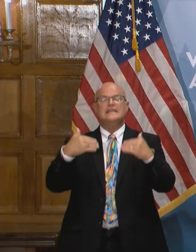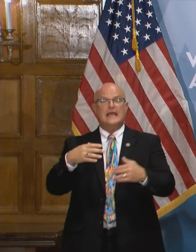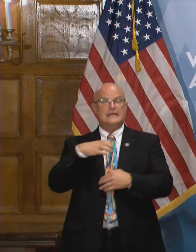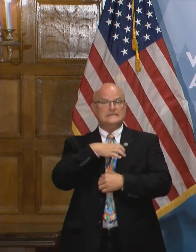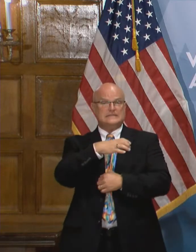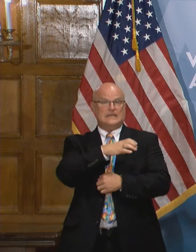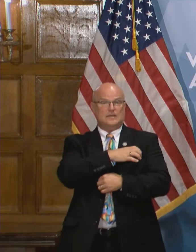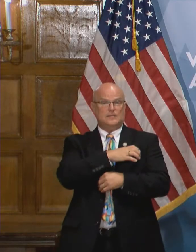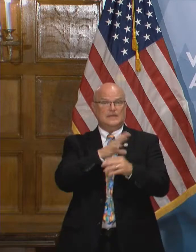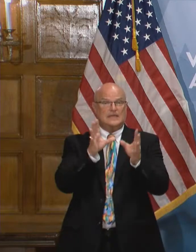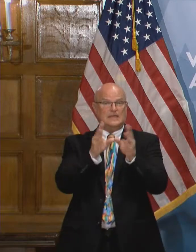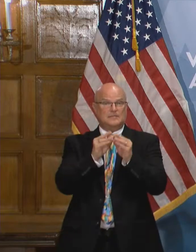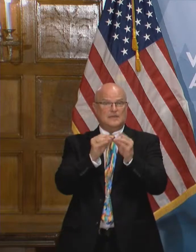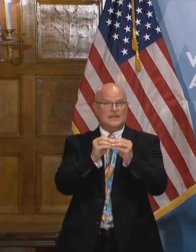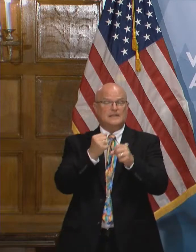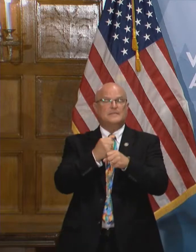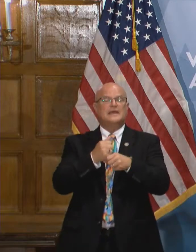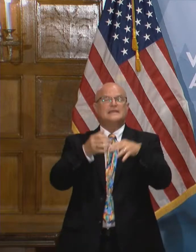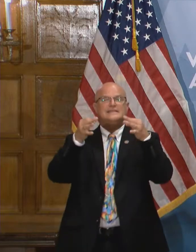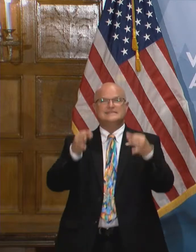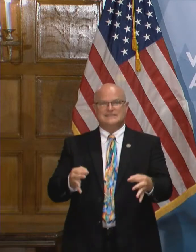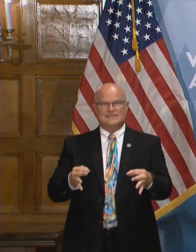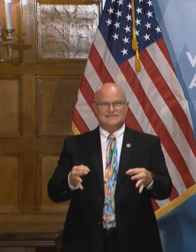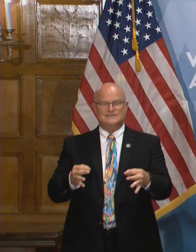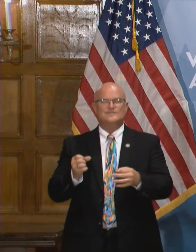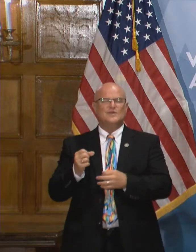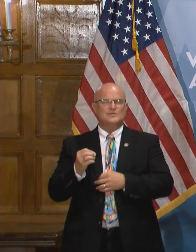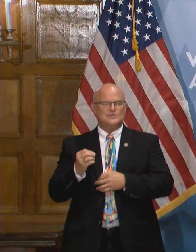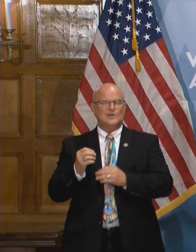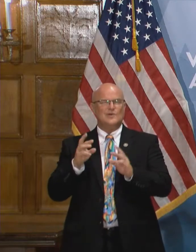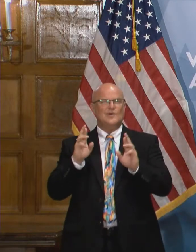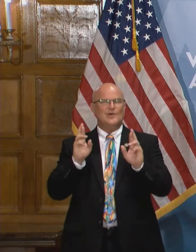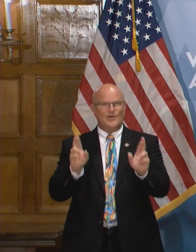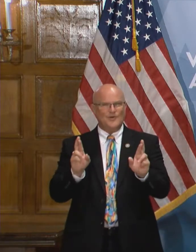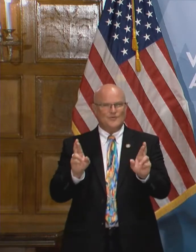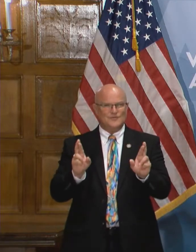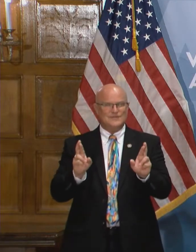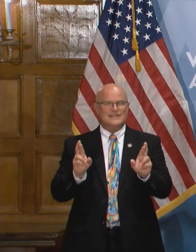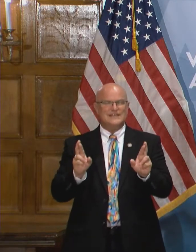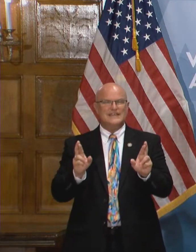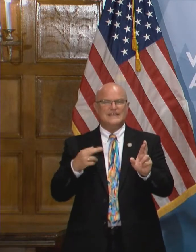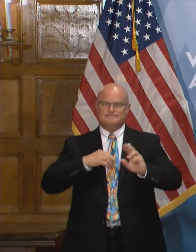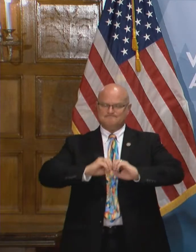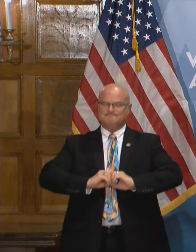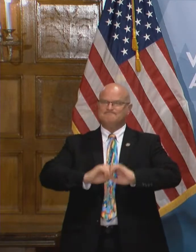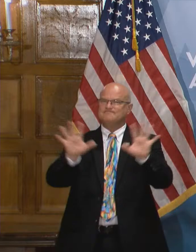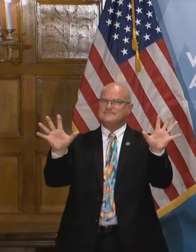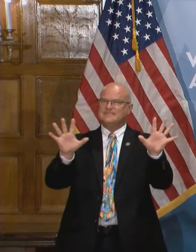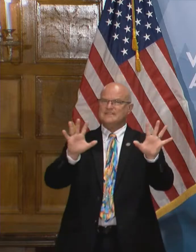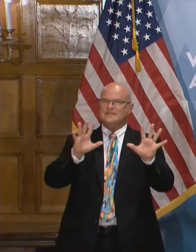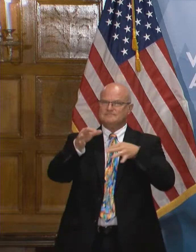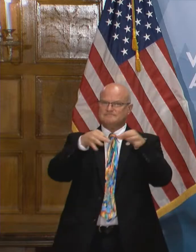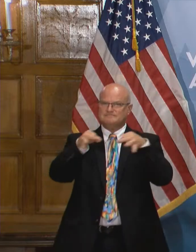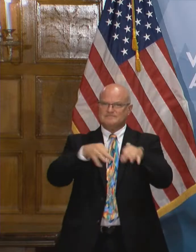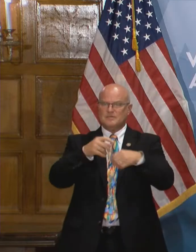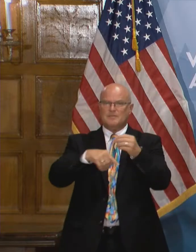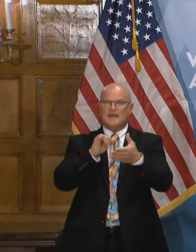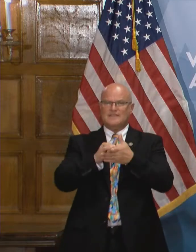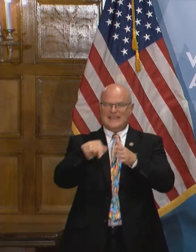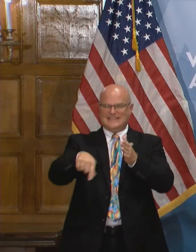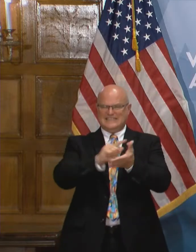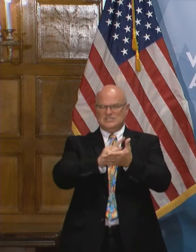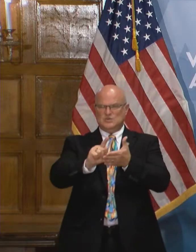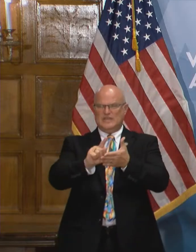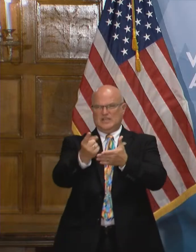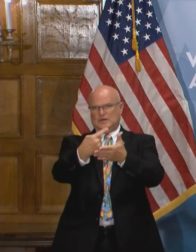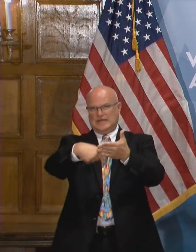committee to make a decision on that. So hopefully there will be a clarity on that late this week